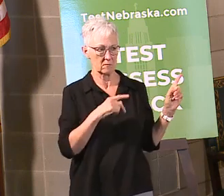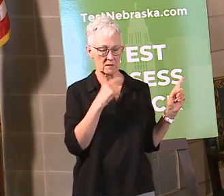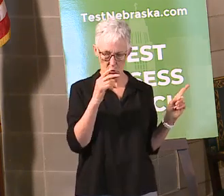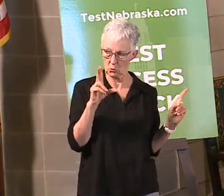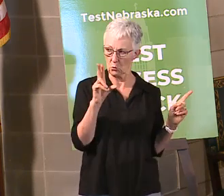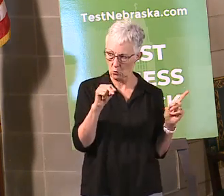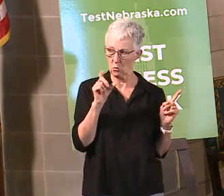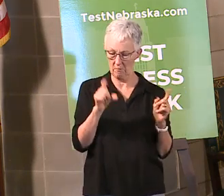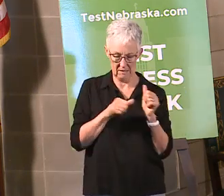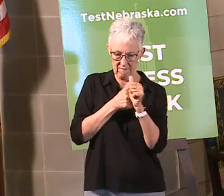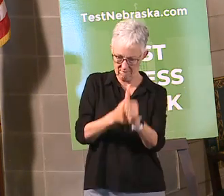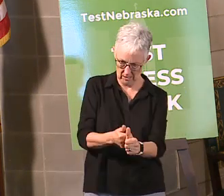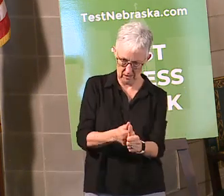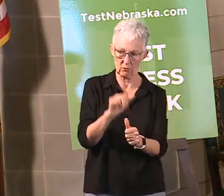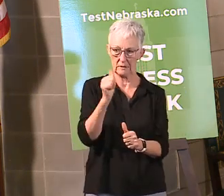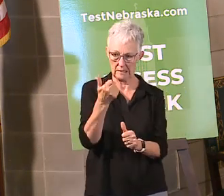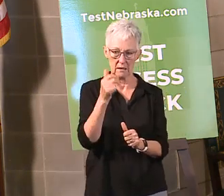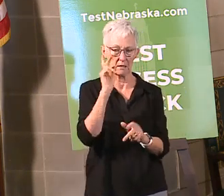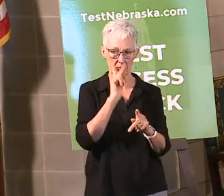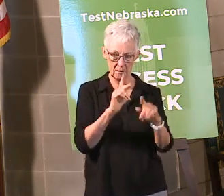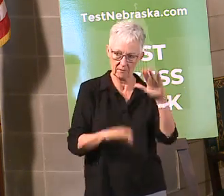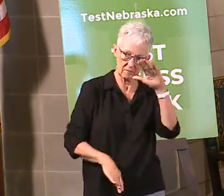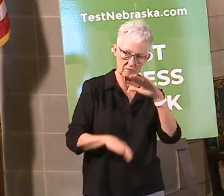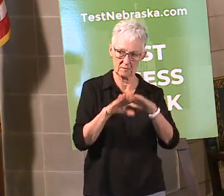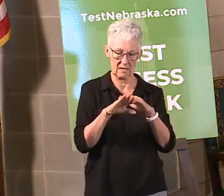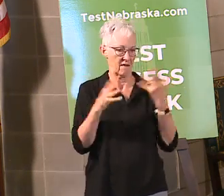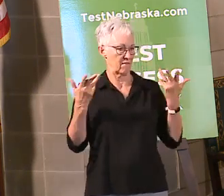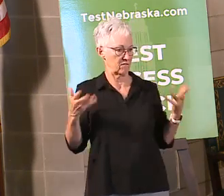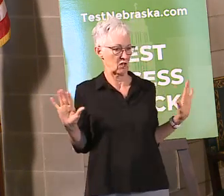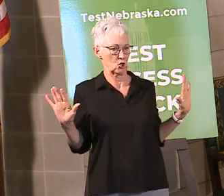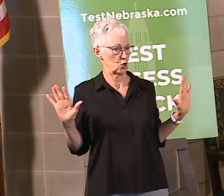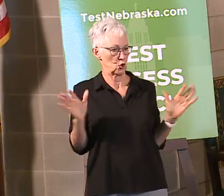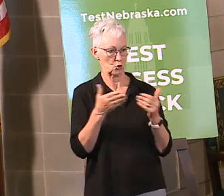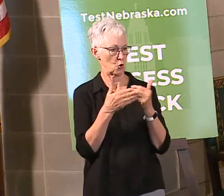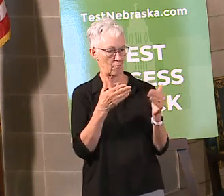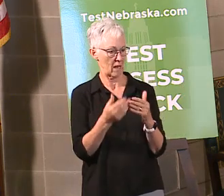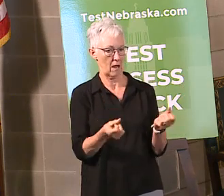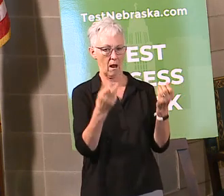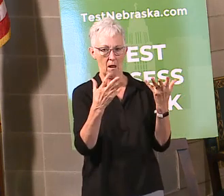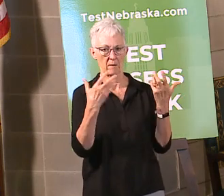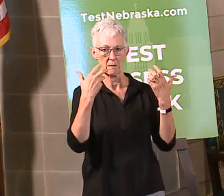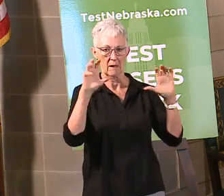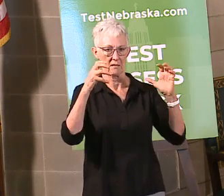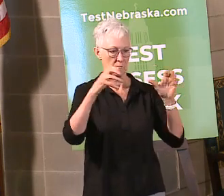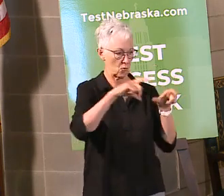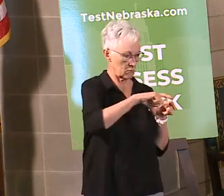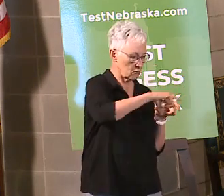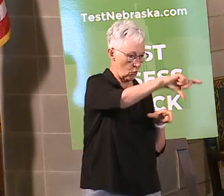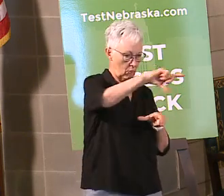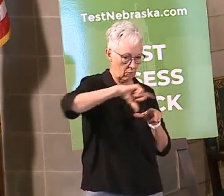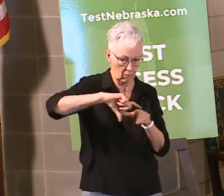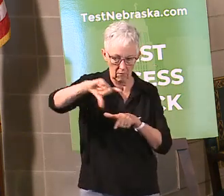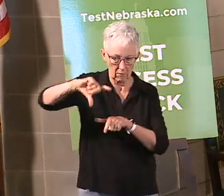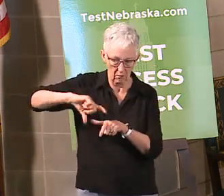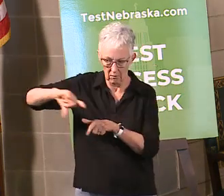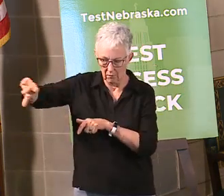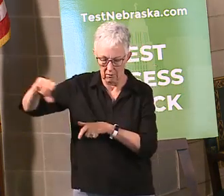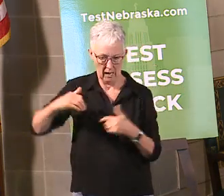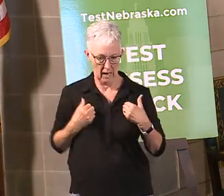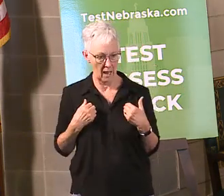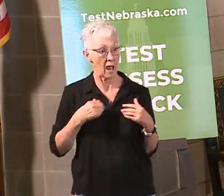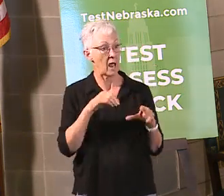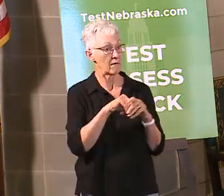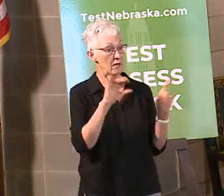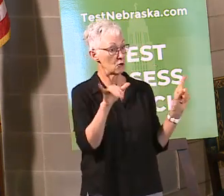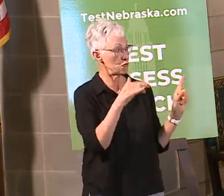law as we were writing these DHMs. So now will we have additional guidance as we go forward into, say, the month of June and we change some of these things? Yes,